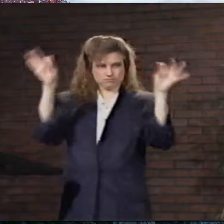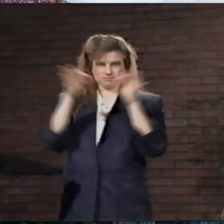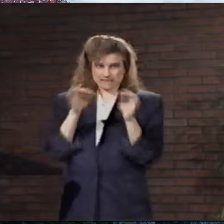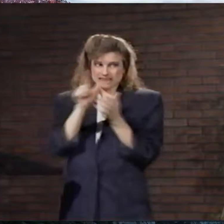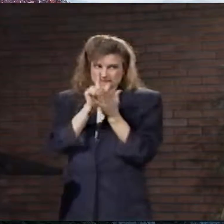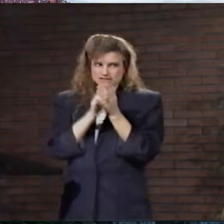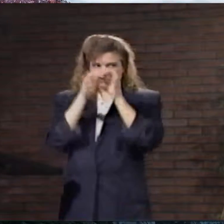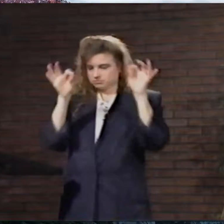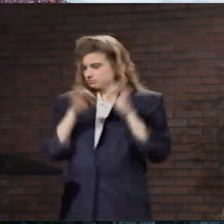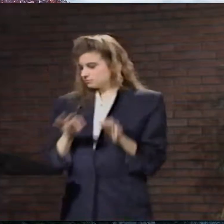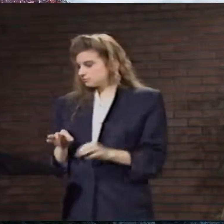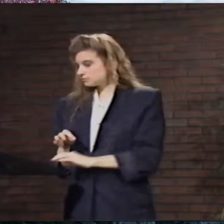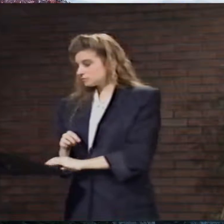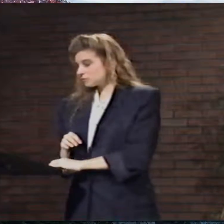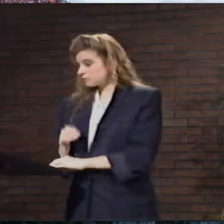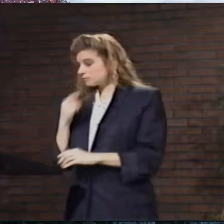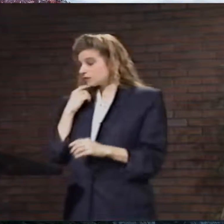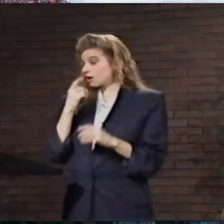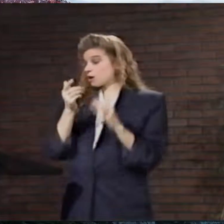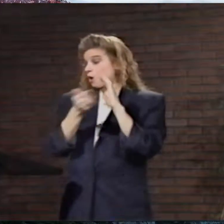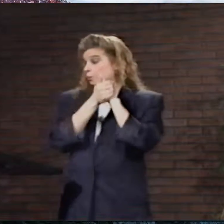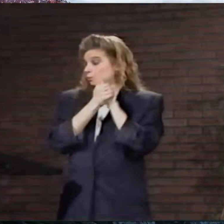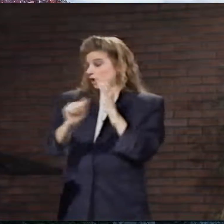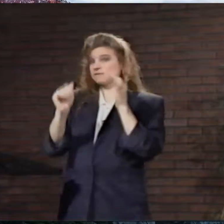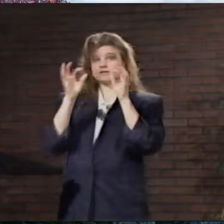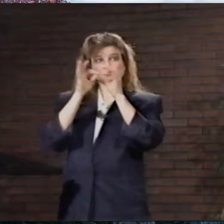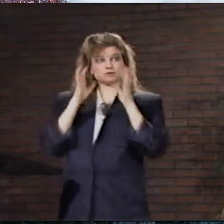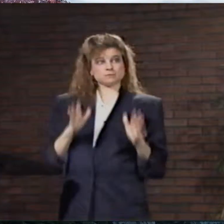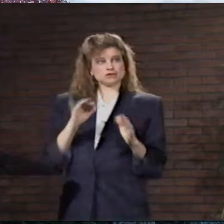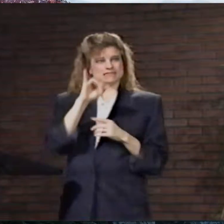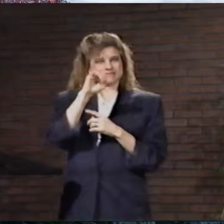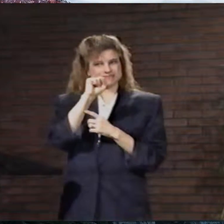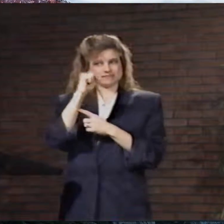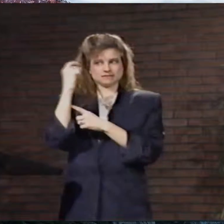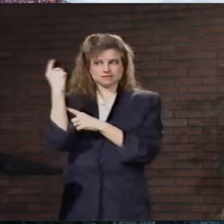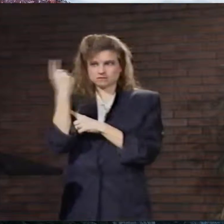The sentence, a qualified interpreter, that's the legal jargon.